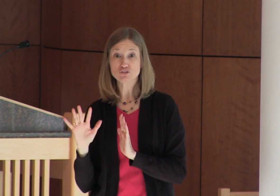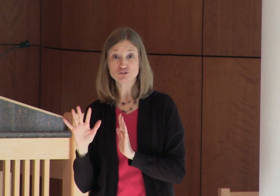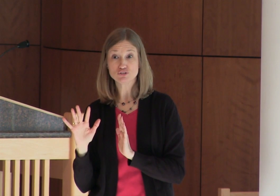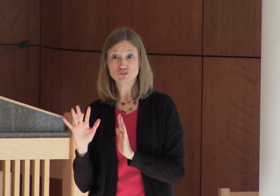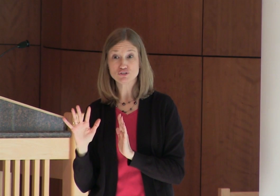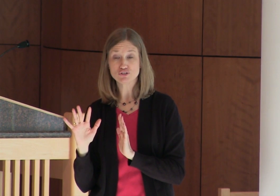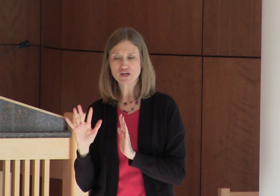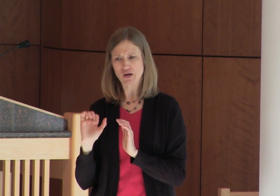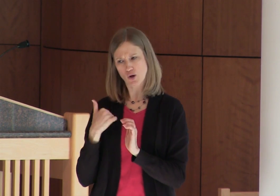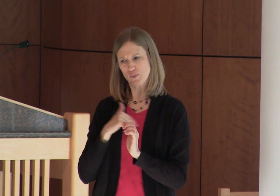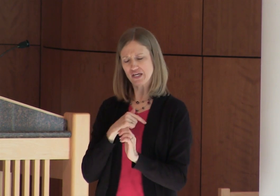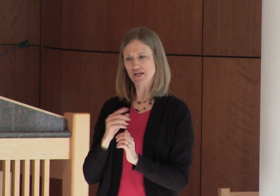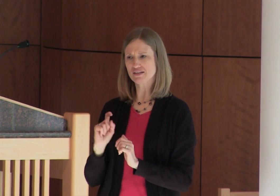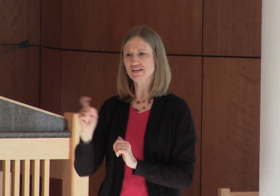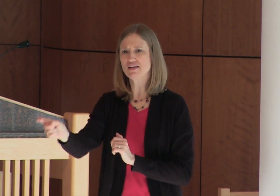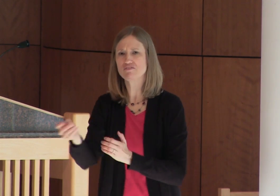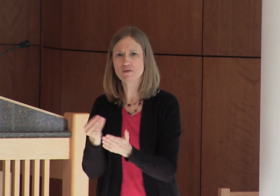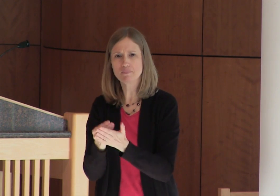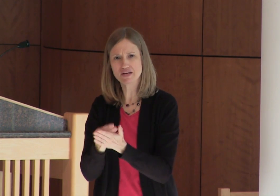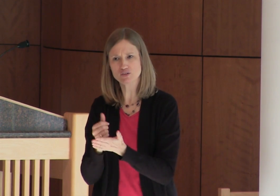prevented by debt from answering the call.